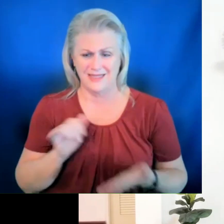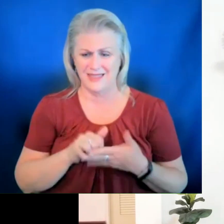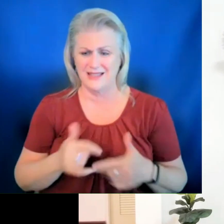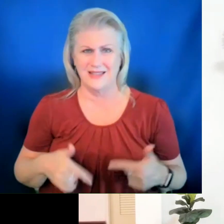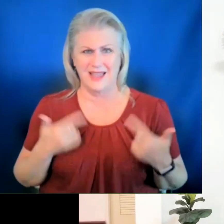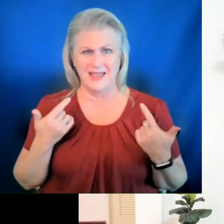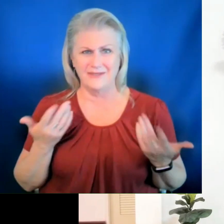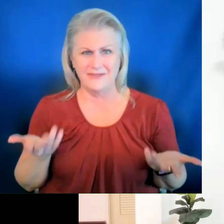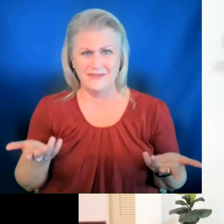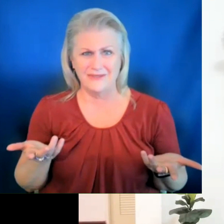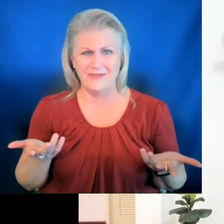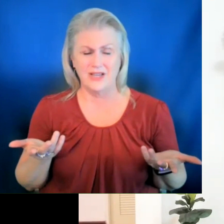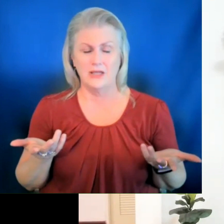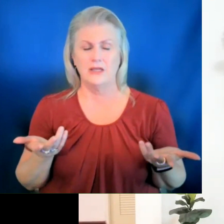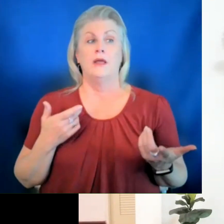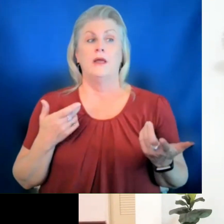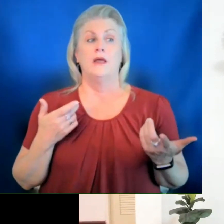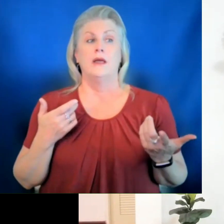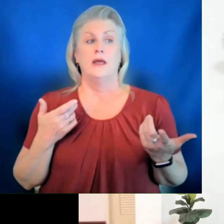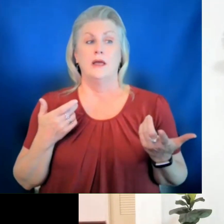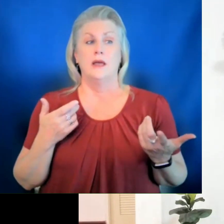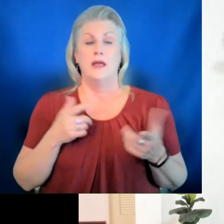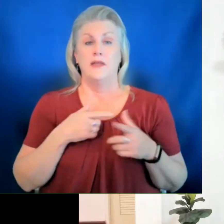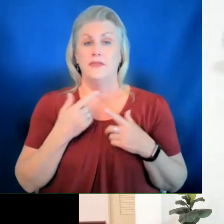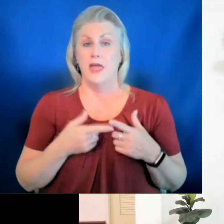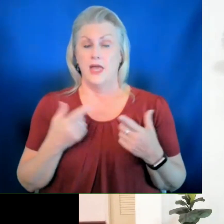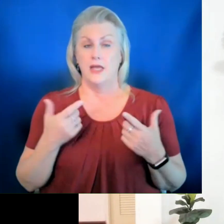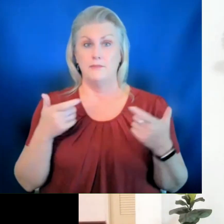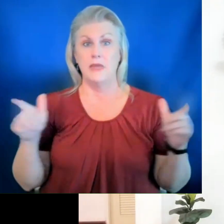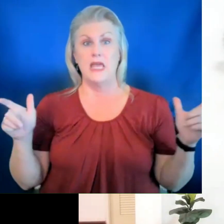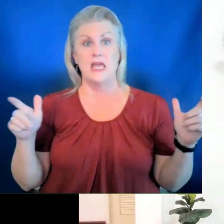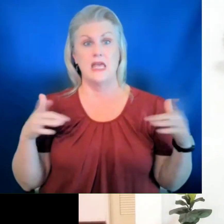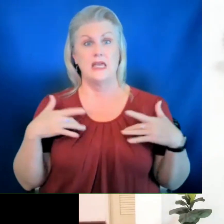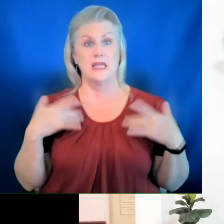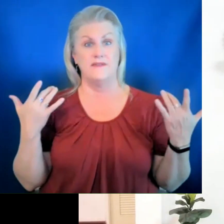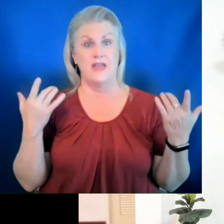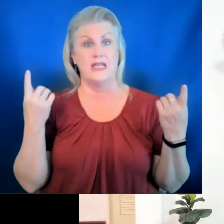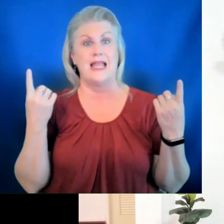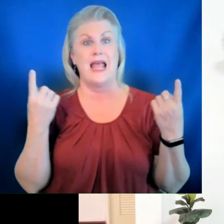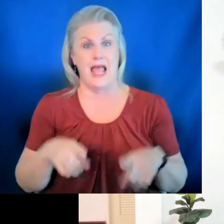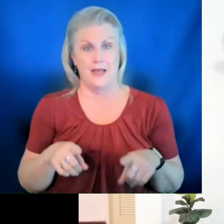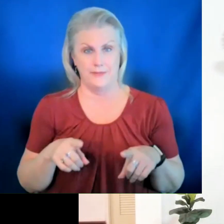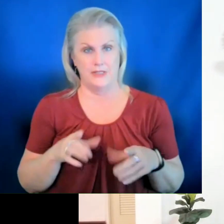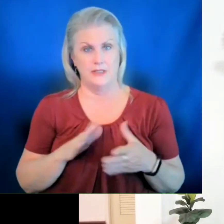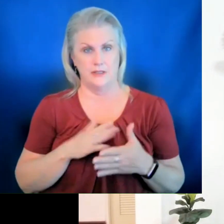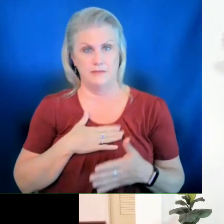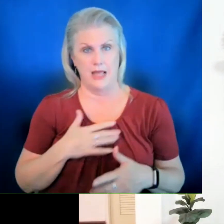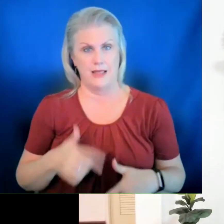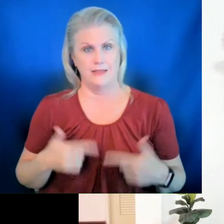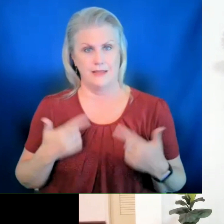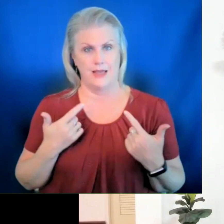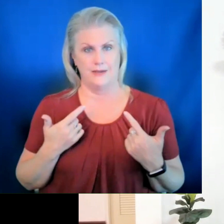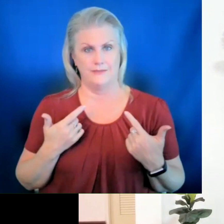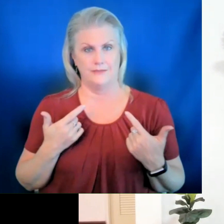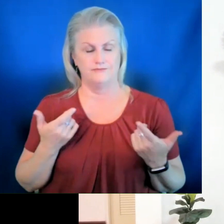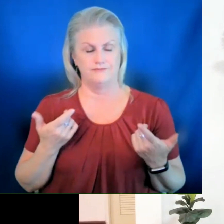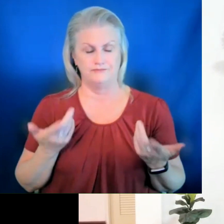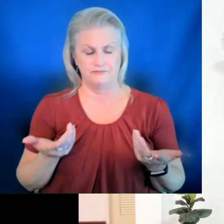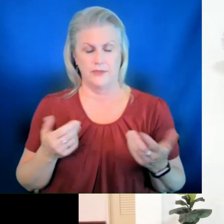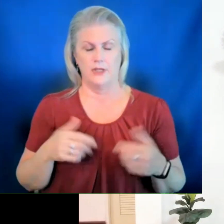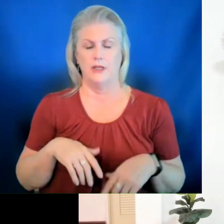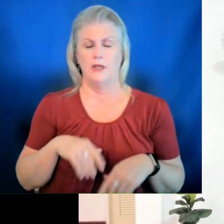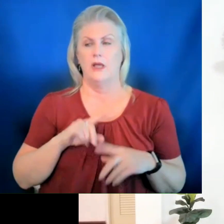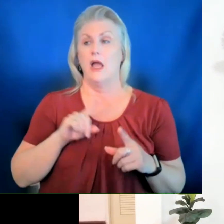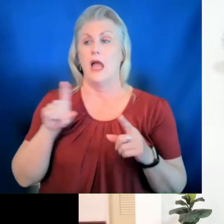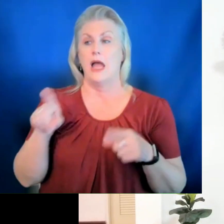life? But then this huge event happened in my life where I went to